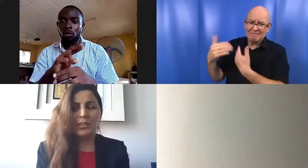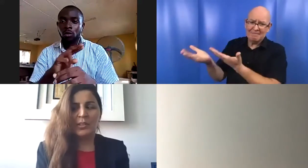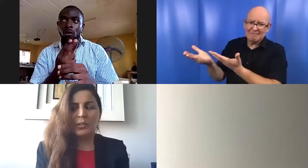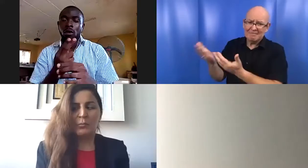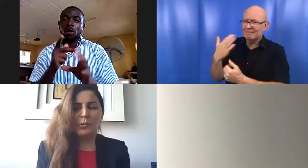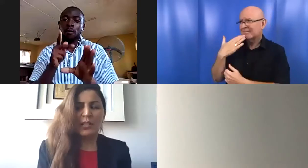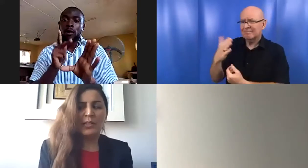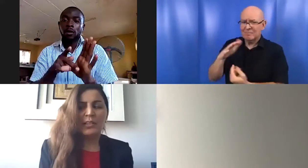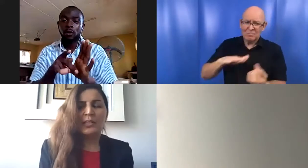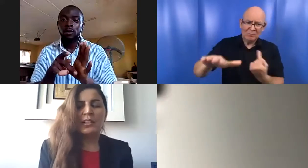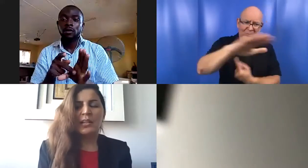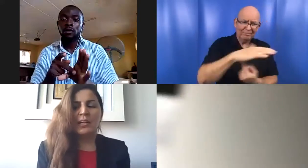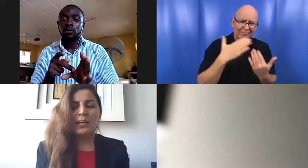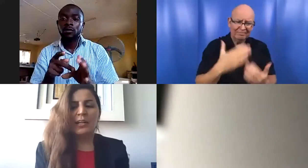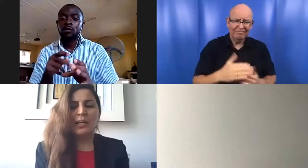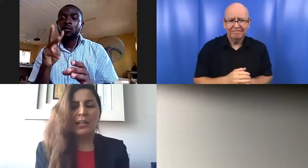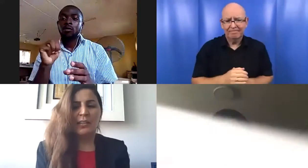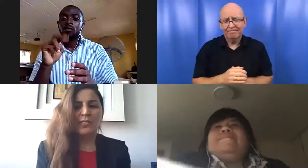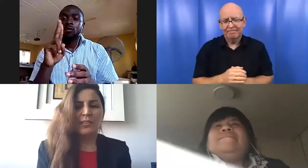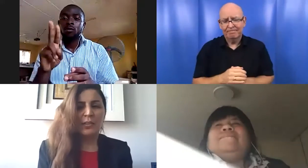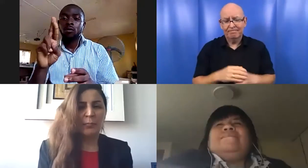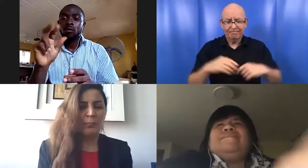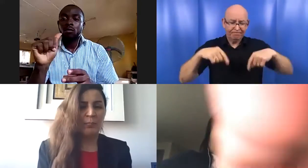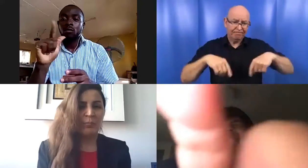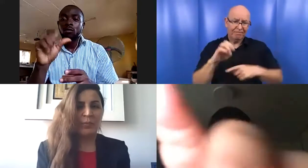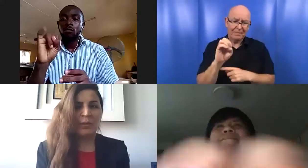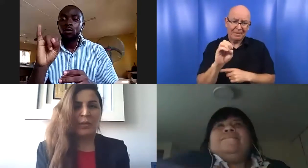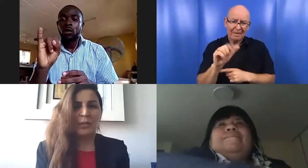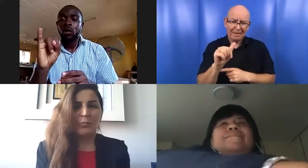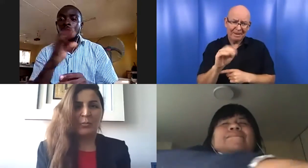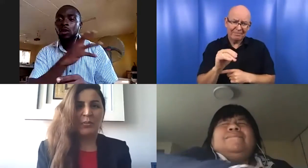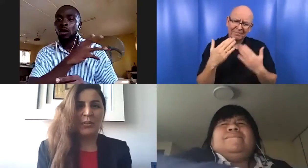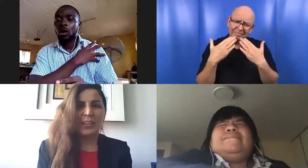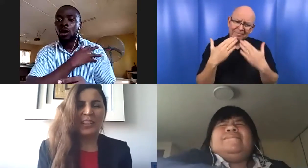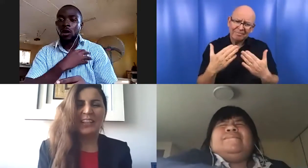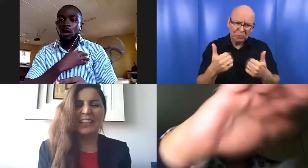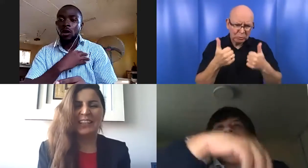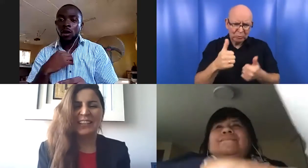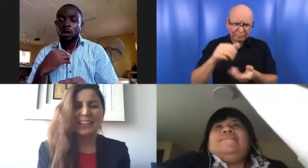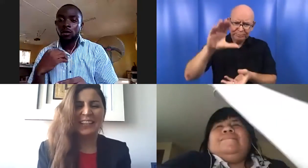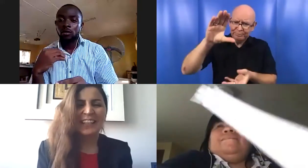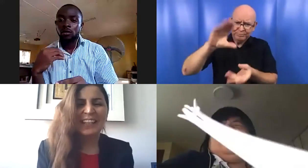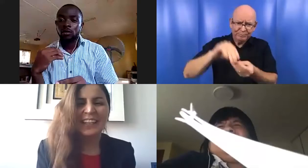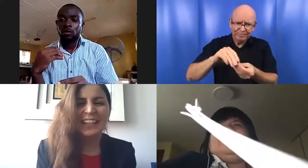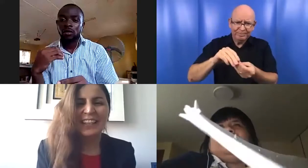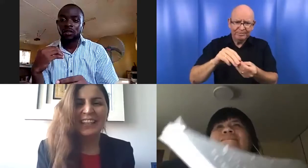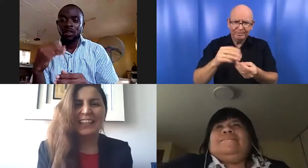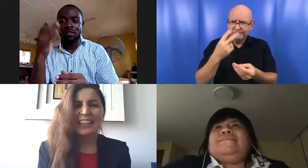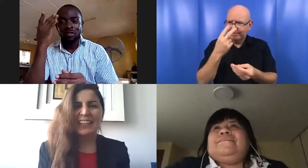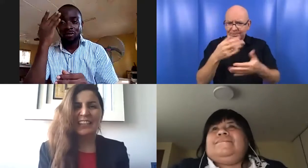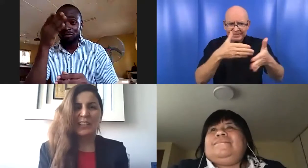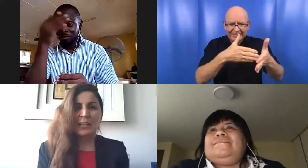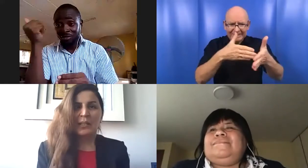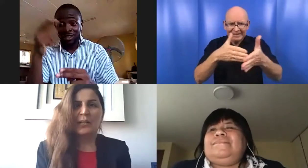Elizabeth, Murali, and what was it?